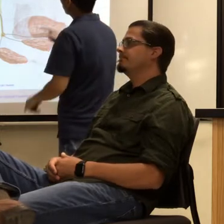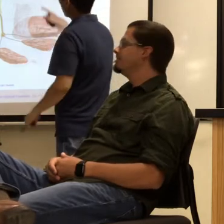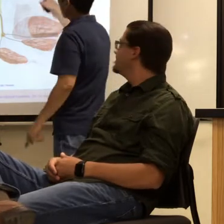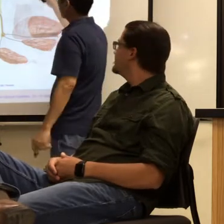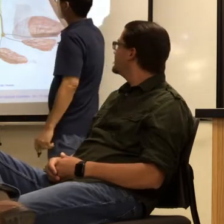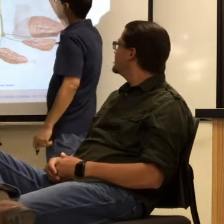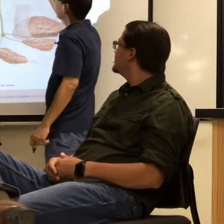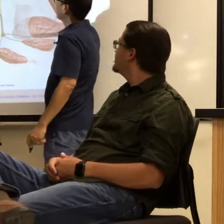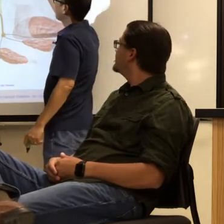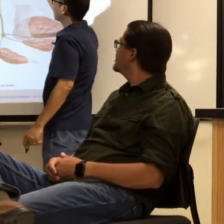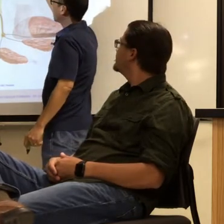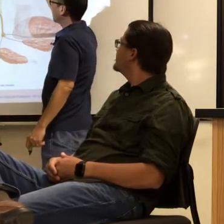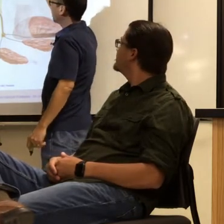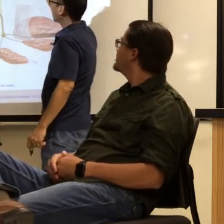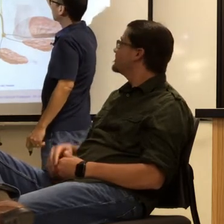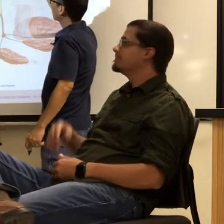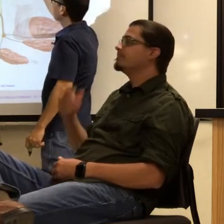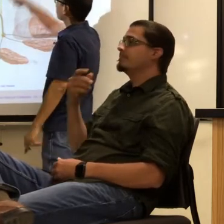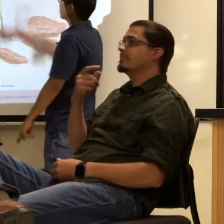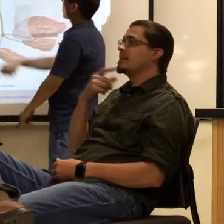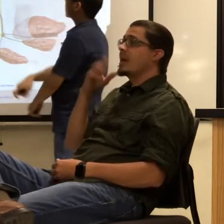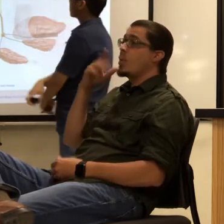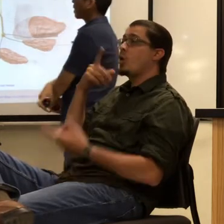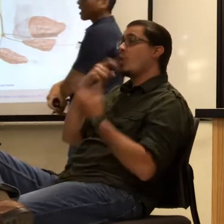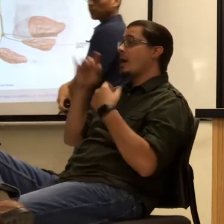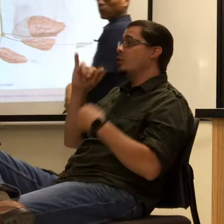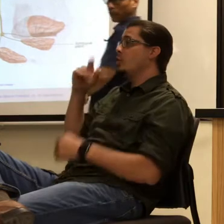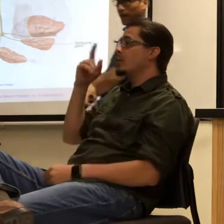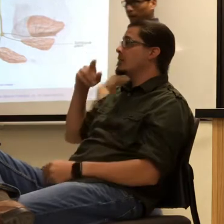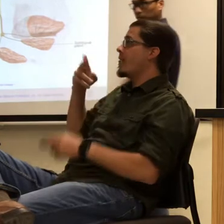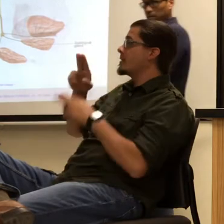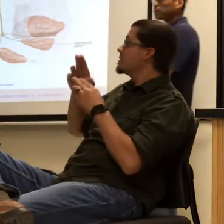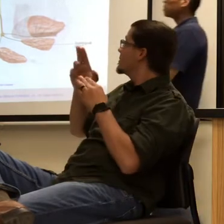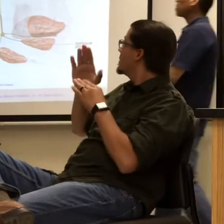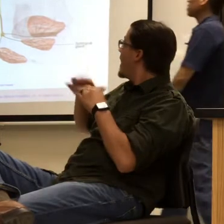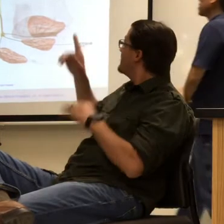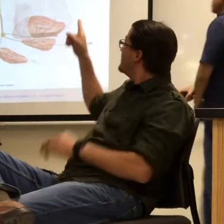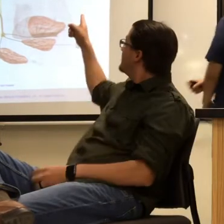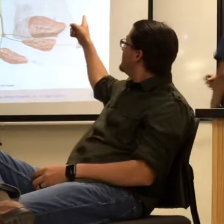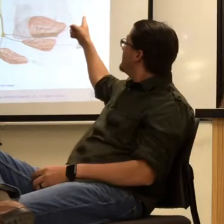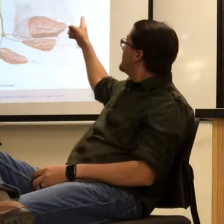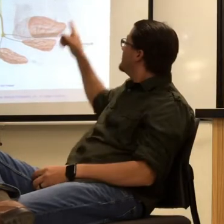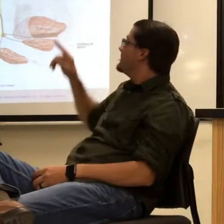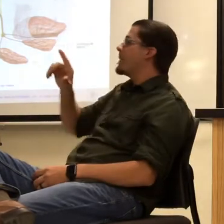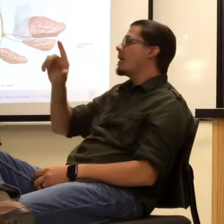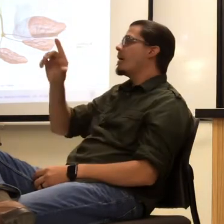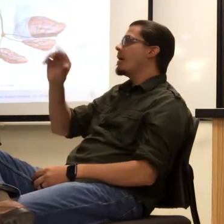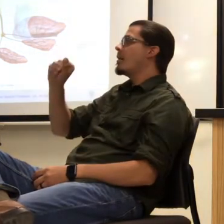I say it cries because up here is the lacrimal gland.